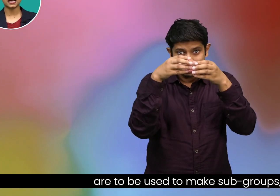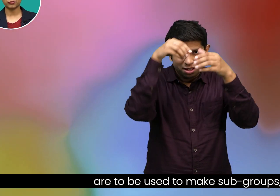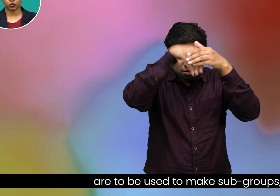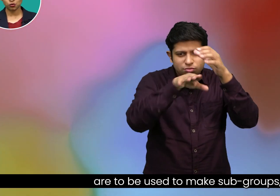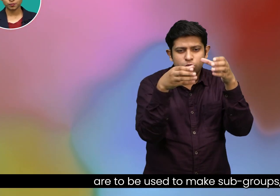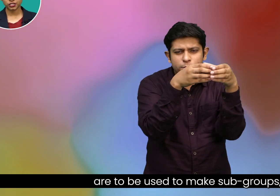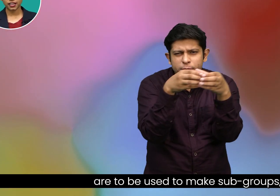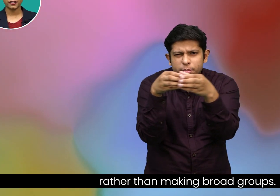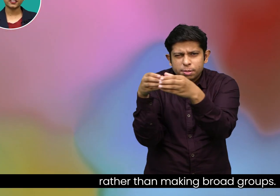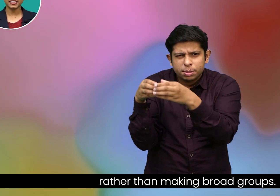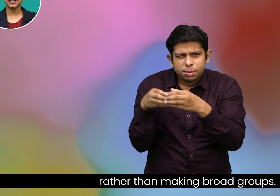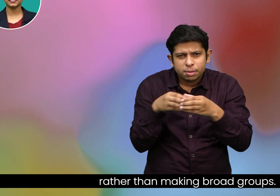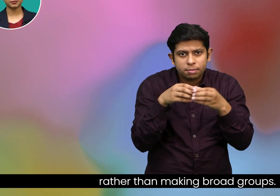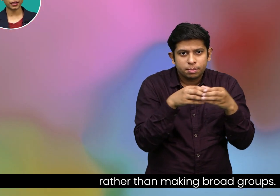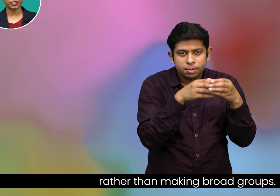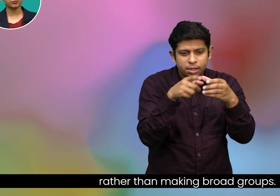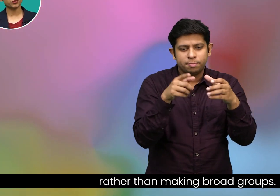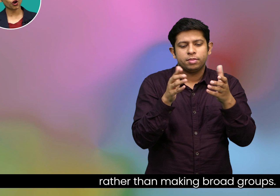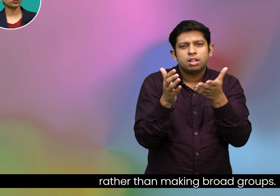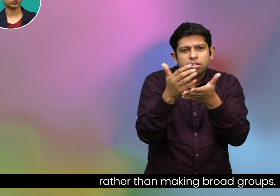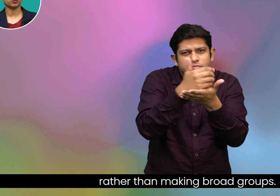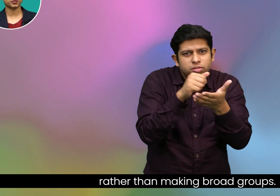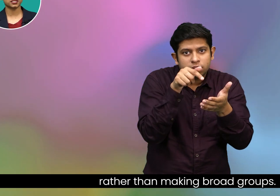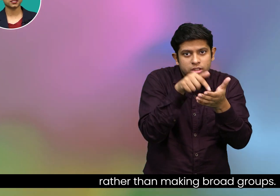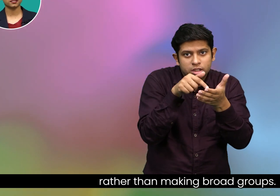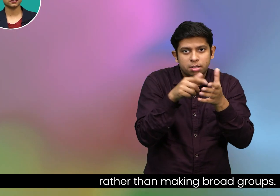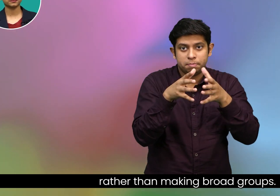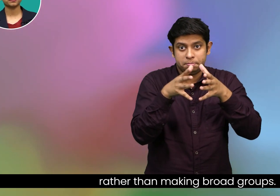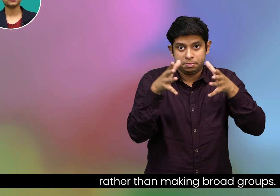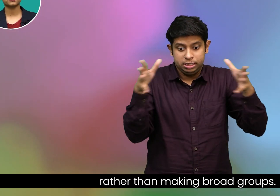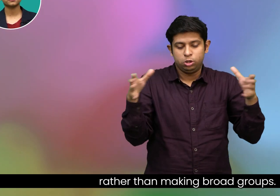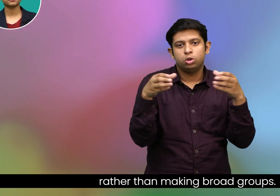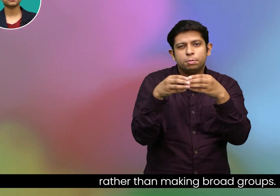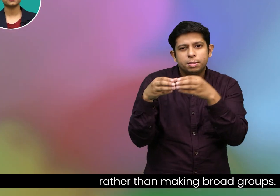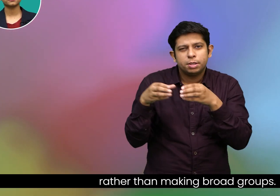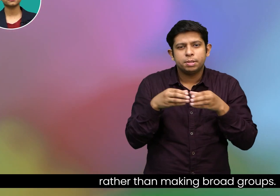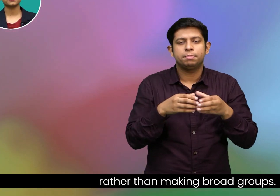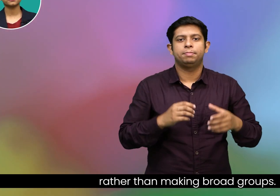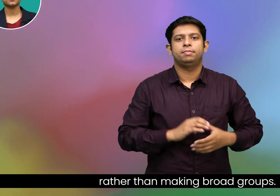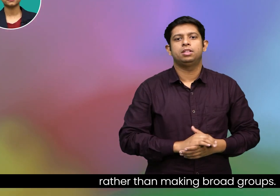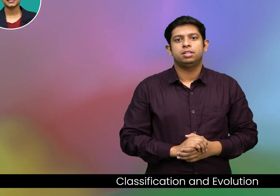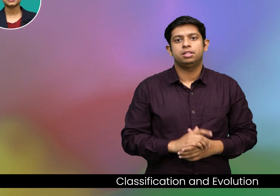make subgroups rather than making broad groups.